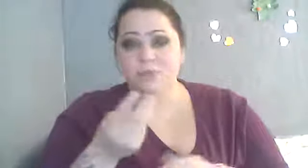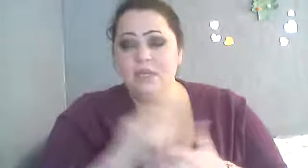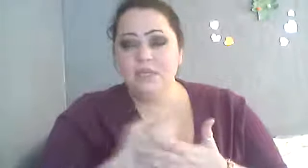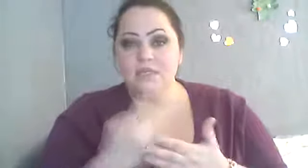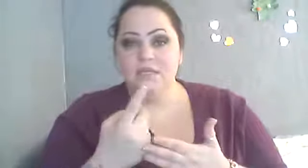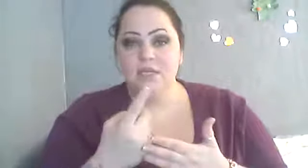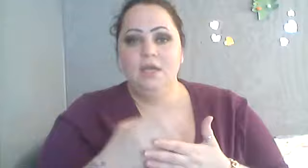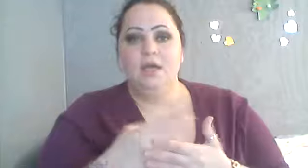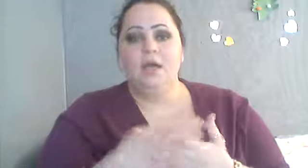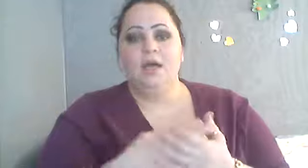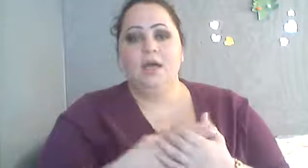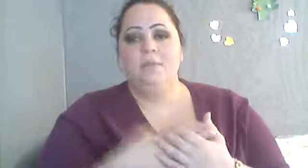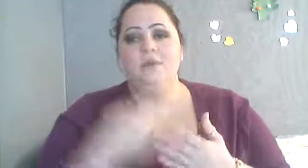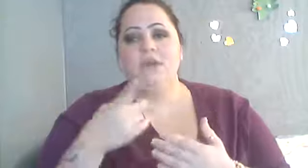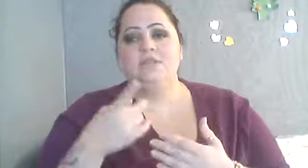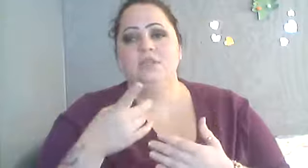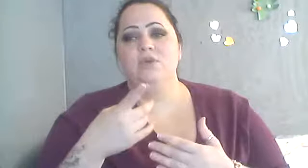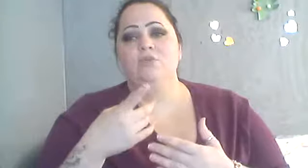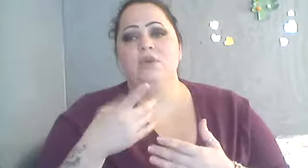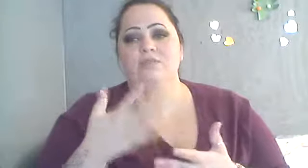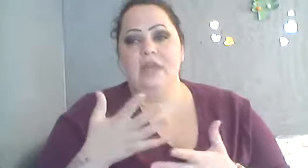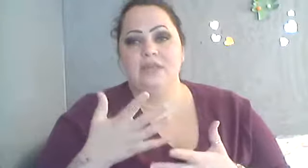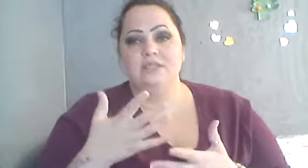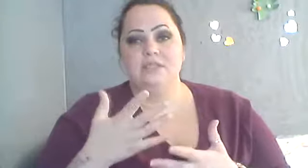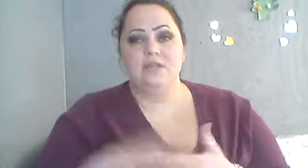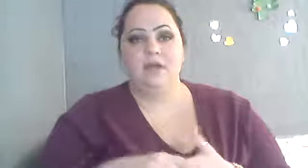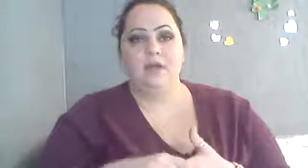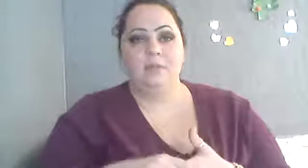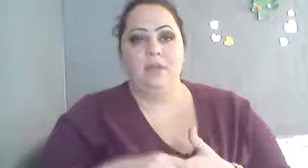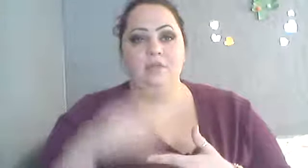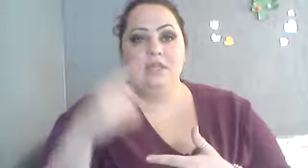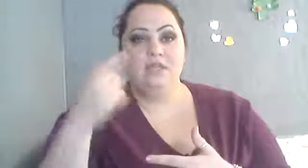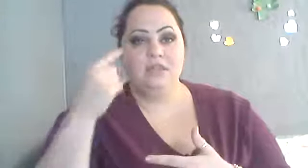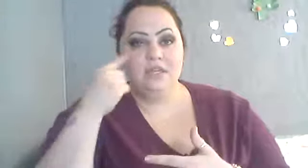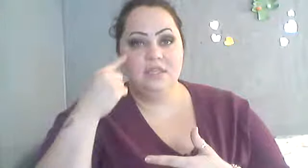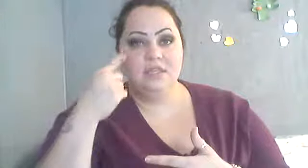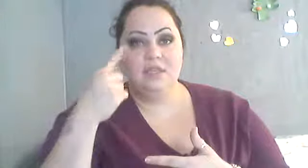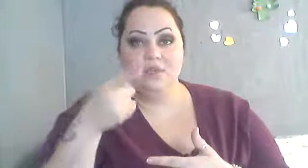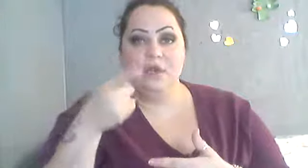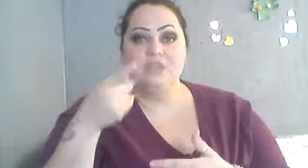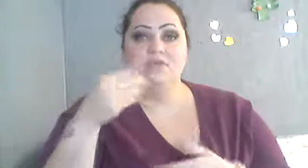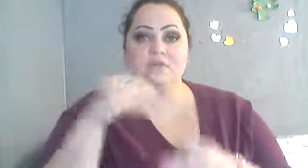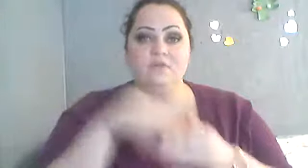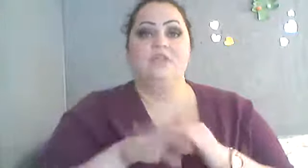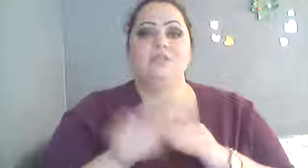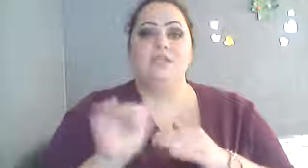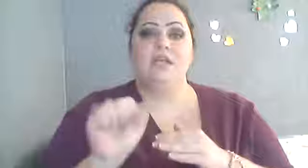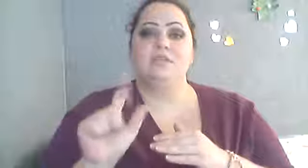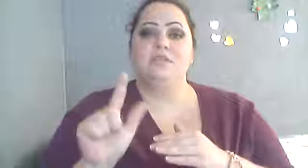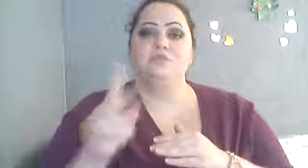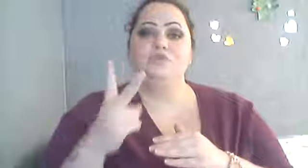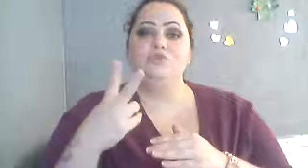weeks. You guys are a little more advanced. I really think that you guys could have gone into the ASL